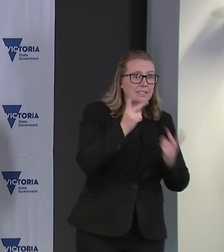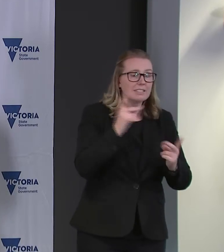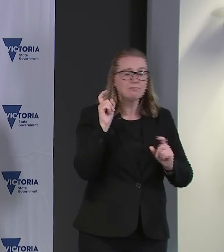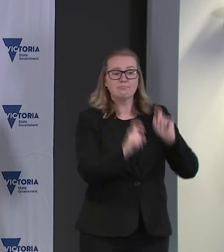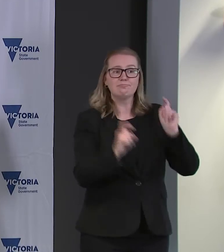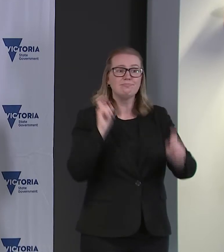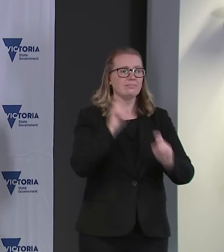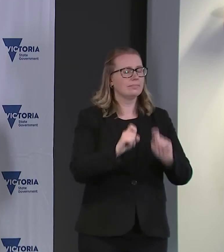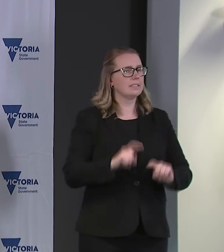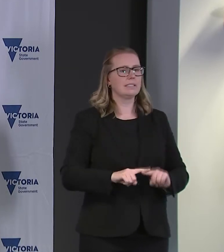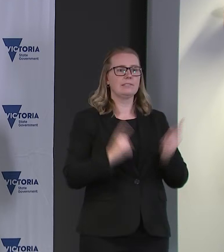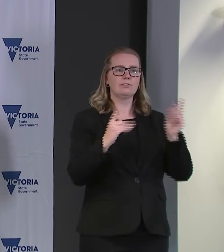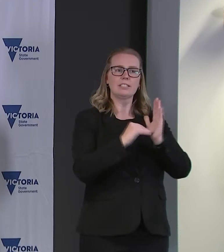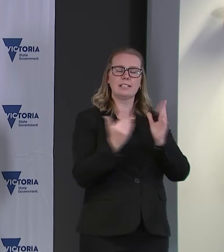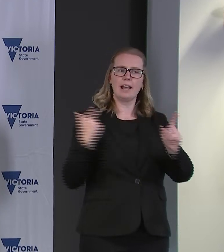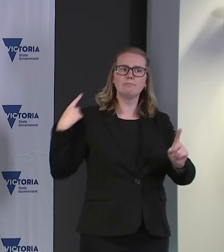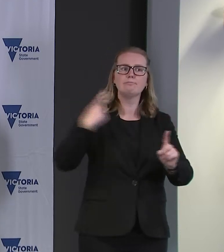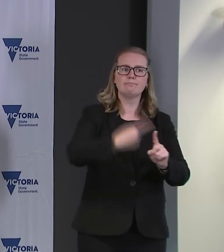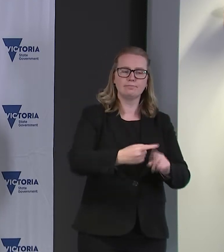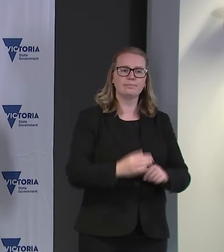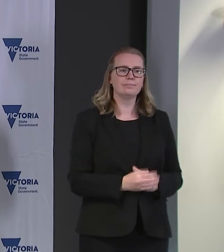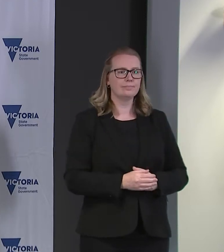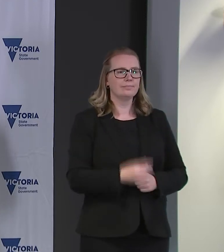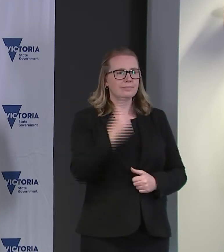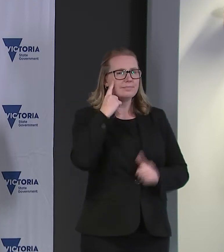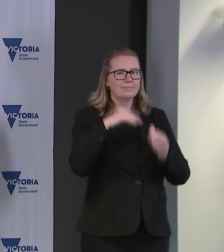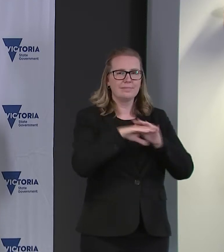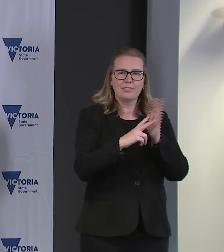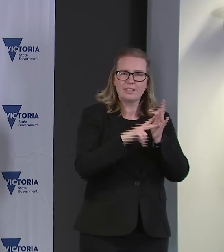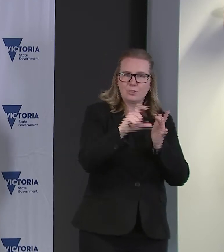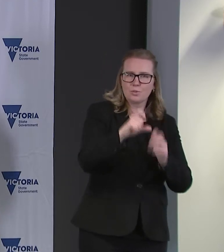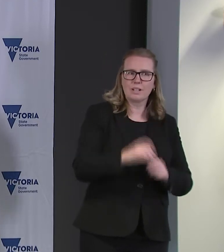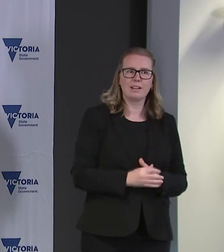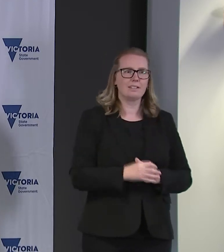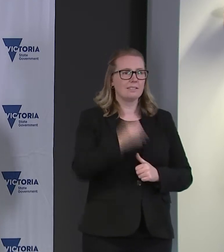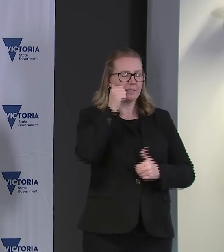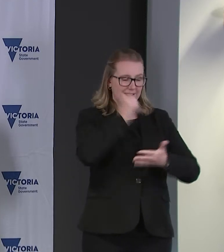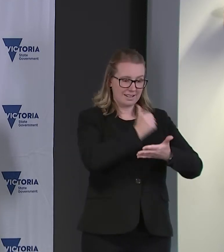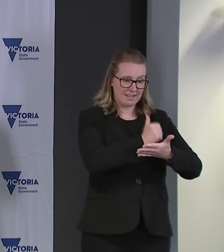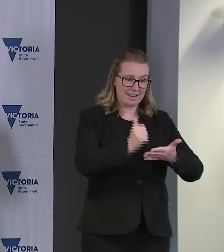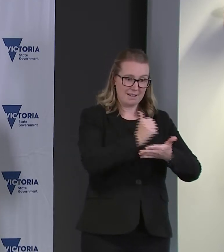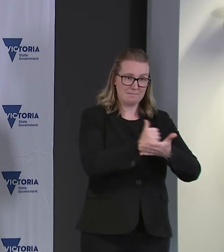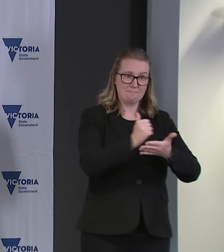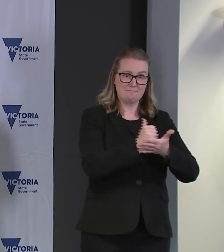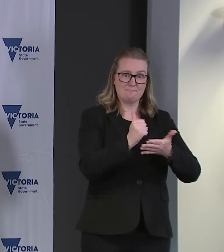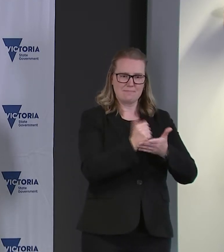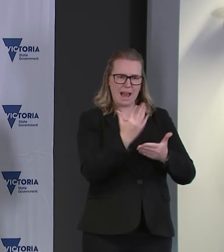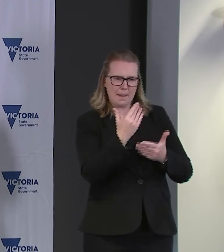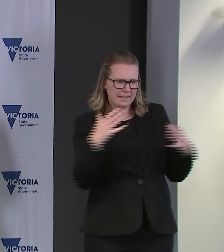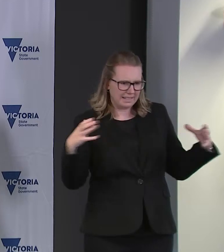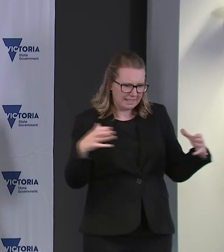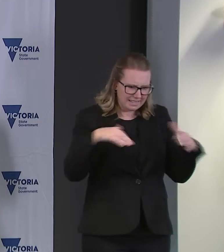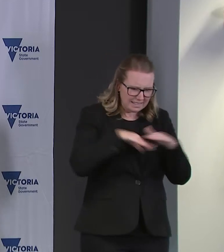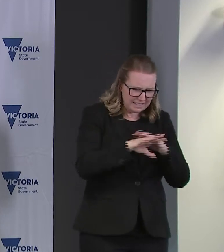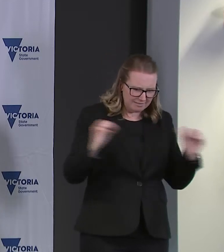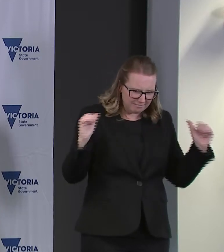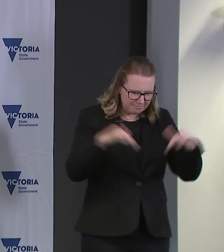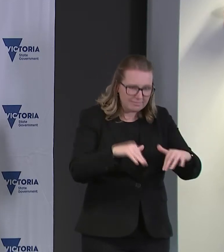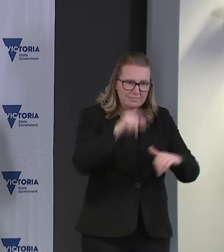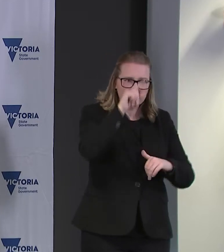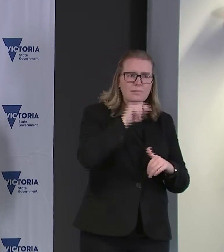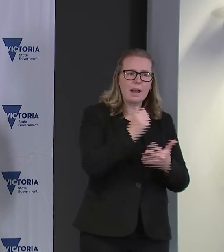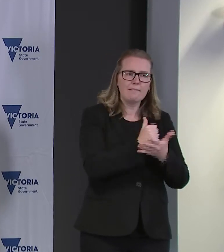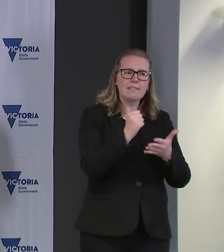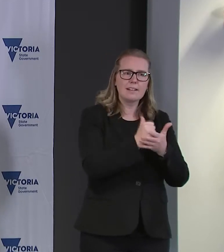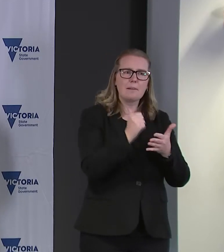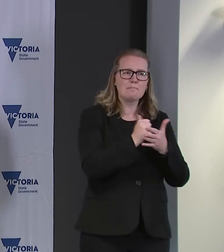And as we've seen in Victoria, we've progressively changed those density quotients based on health advice, all with a view